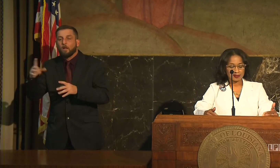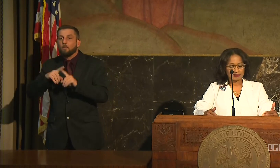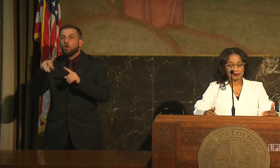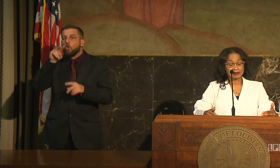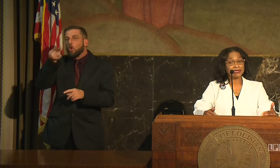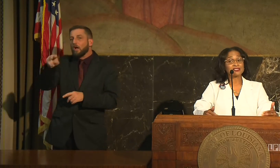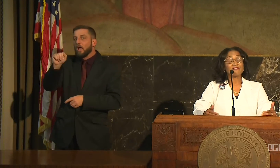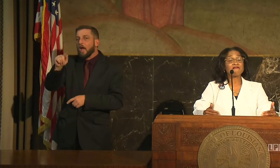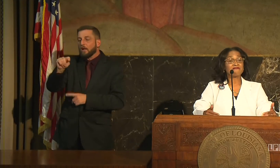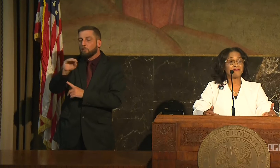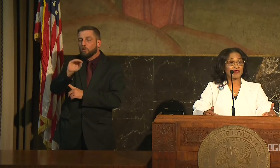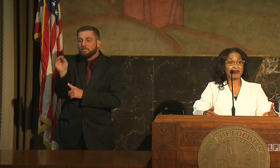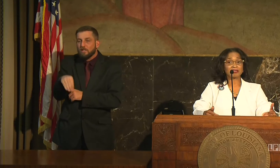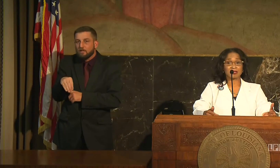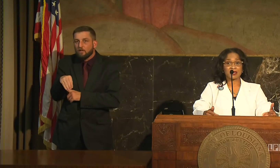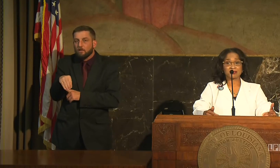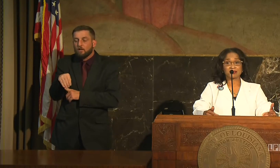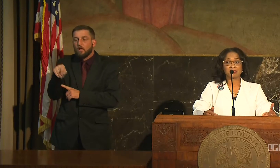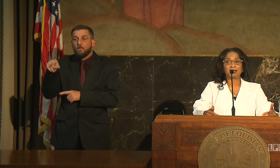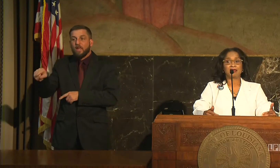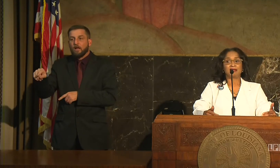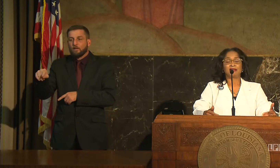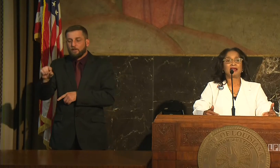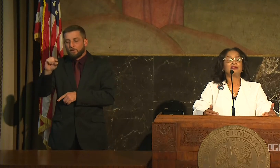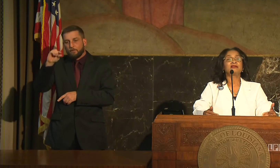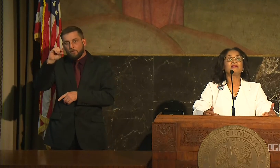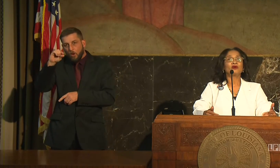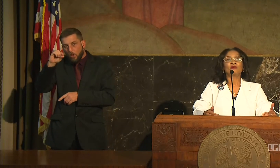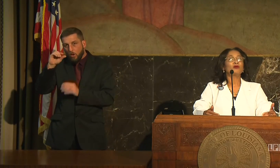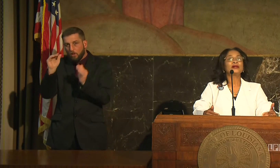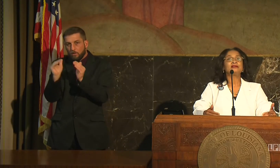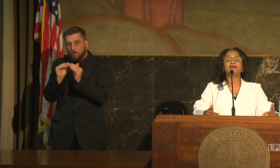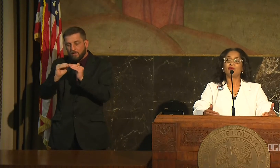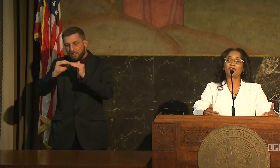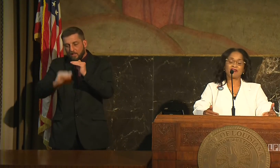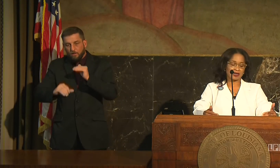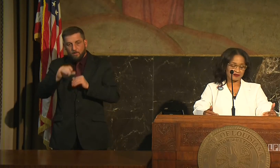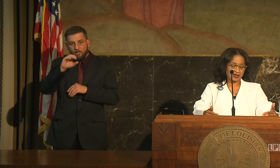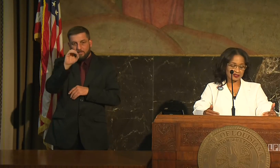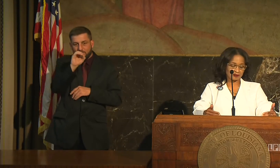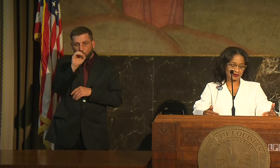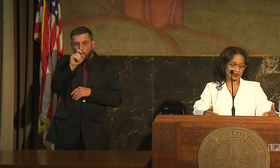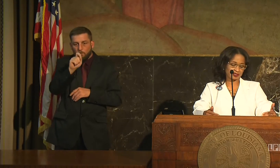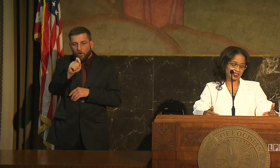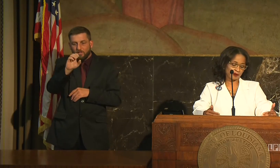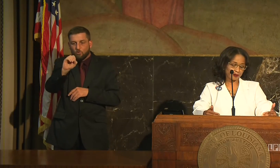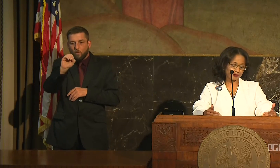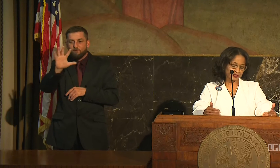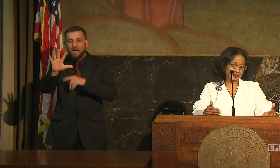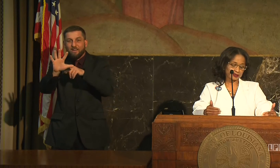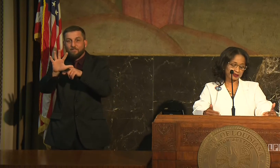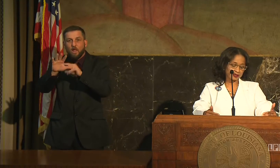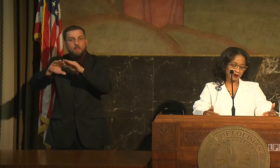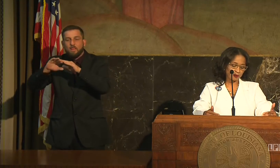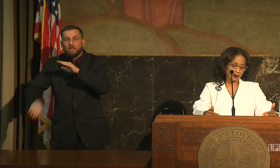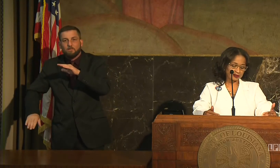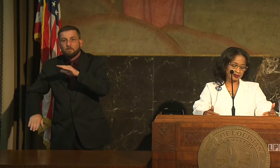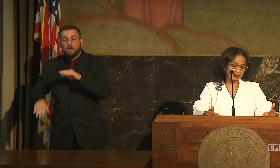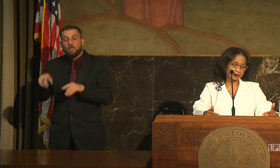rate, that is far less than 0.05. That is a percentage that